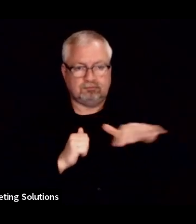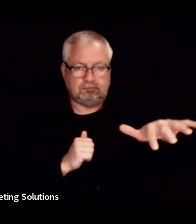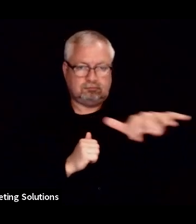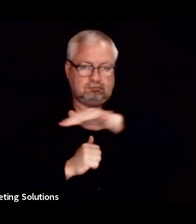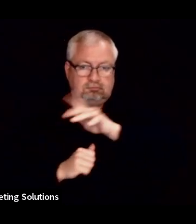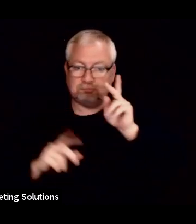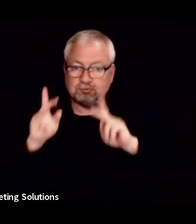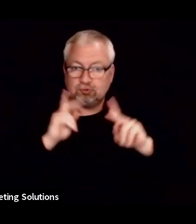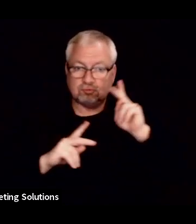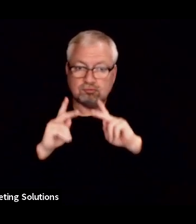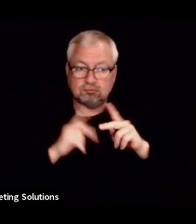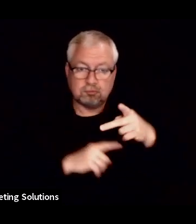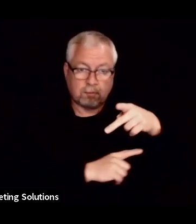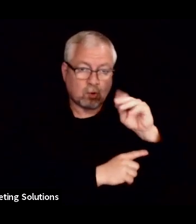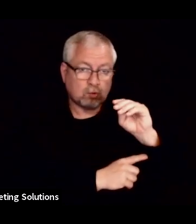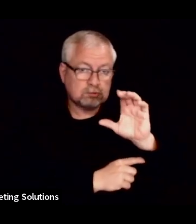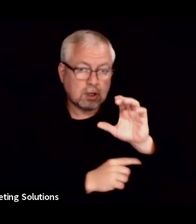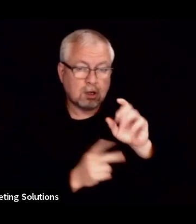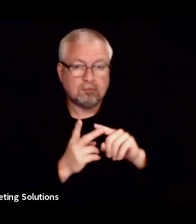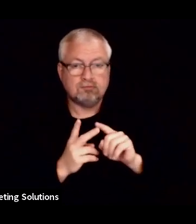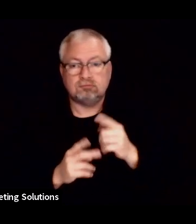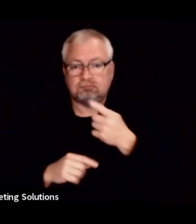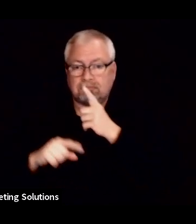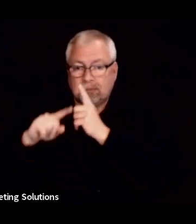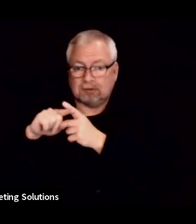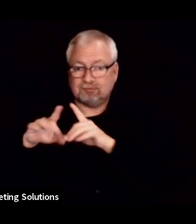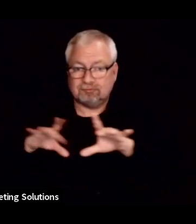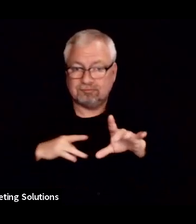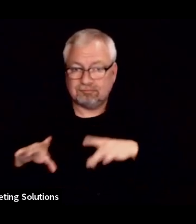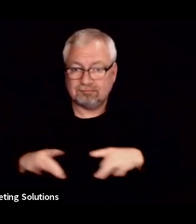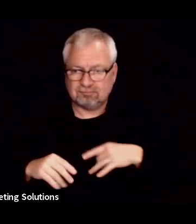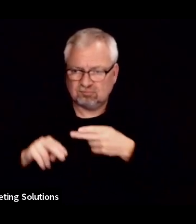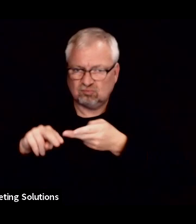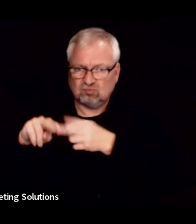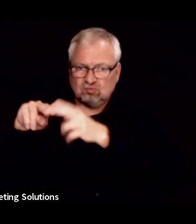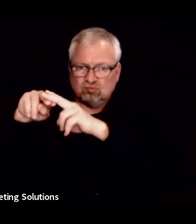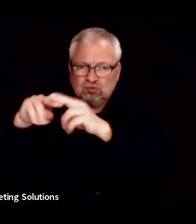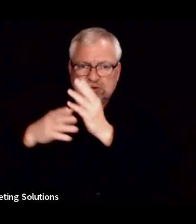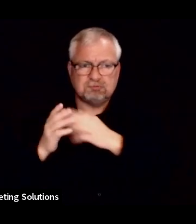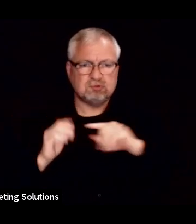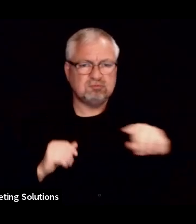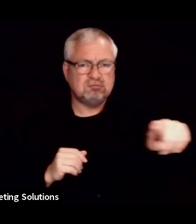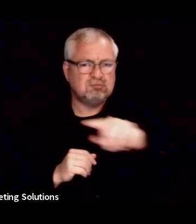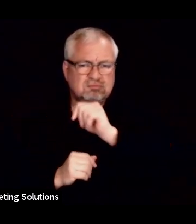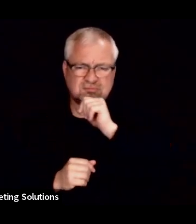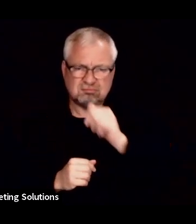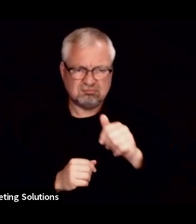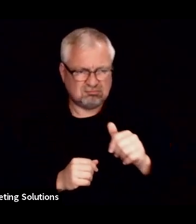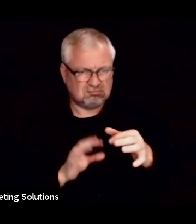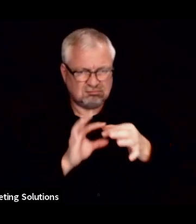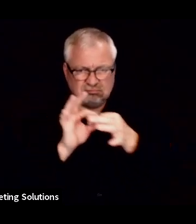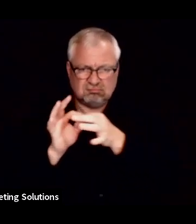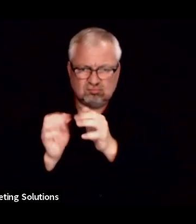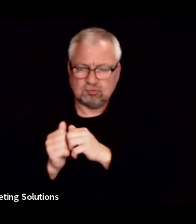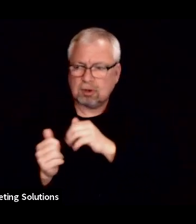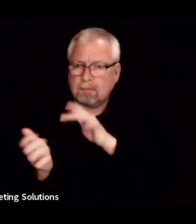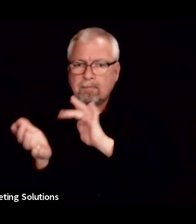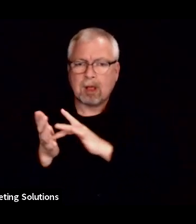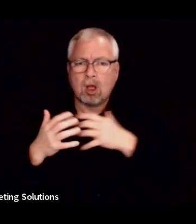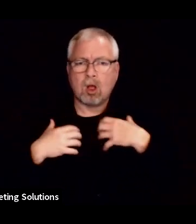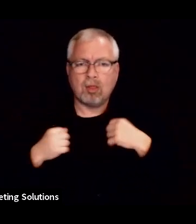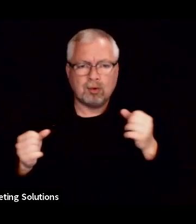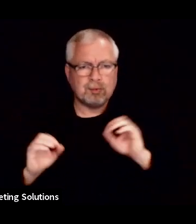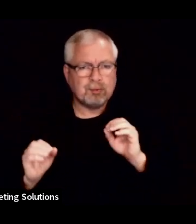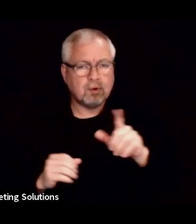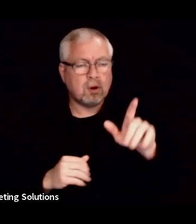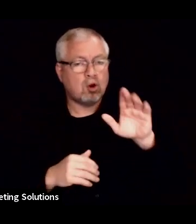as able to be tested, not as connected to healthcare. That's why we're enthused about getting these community-based testing strategies